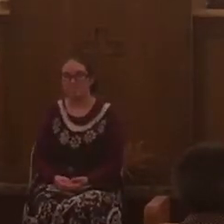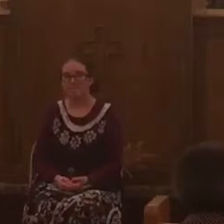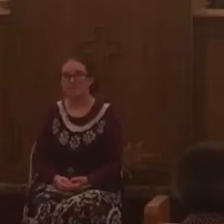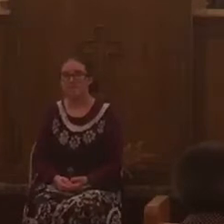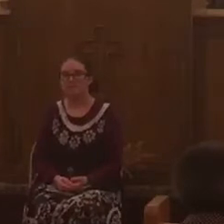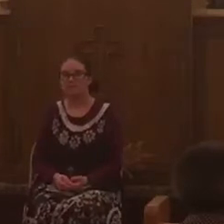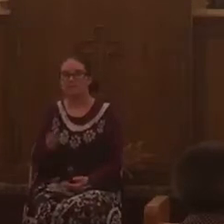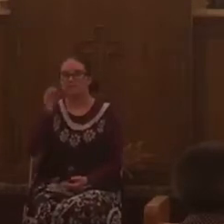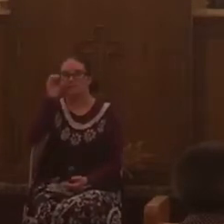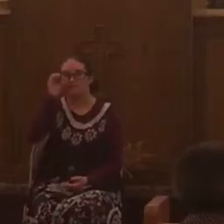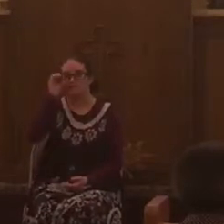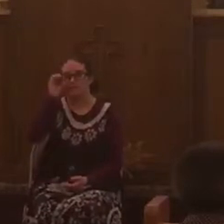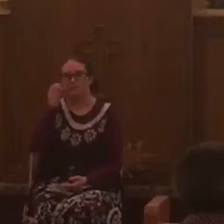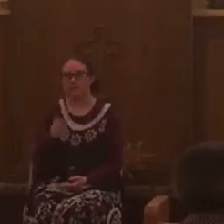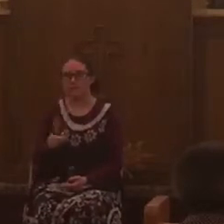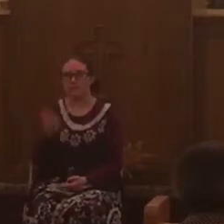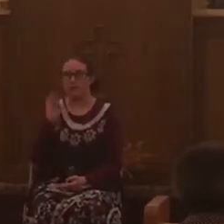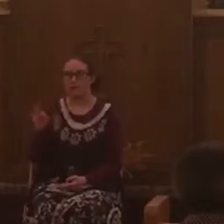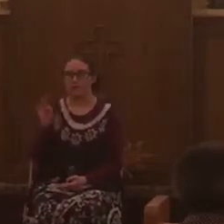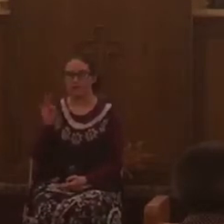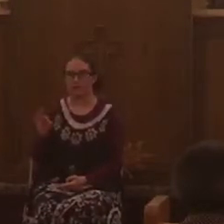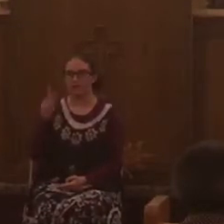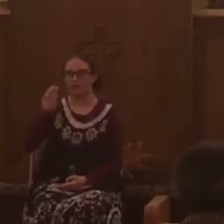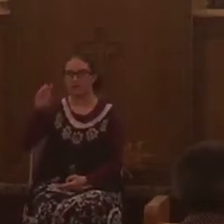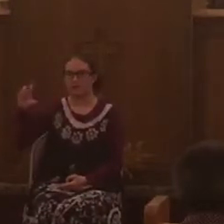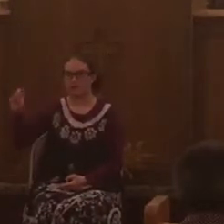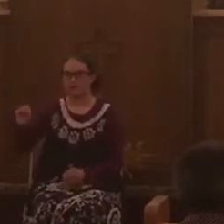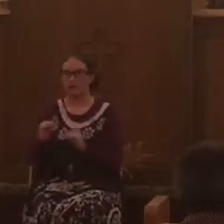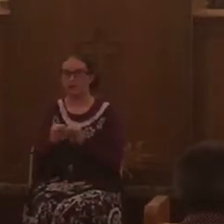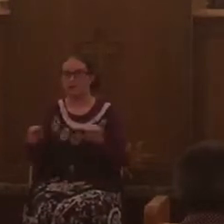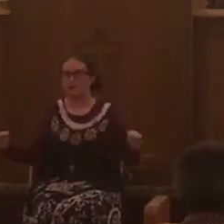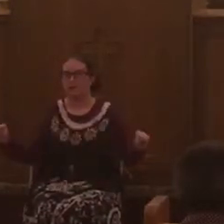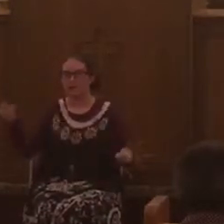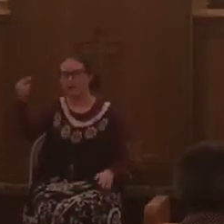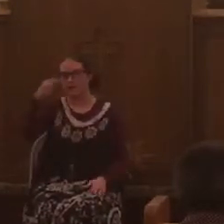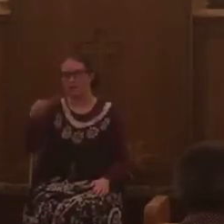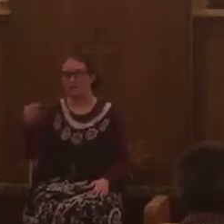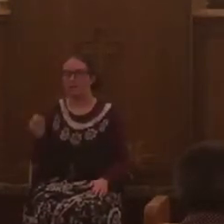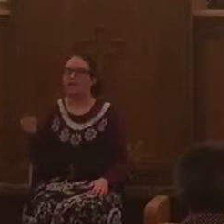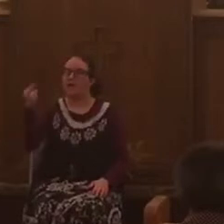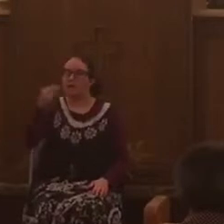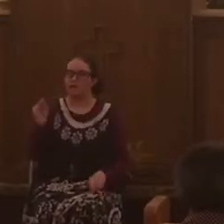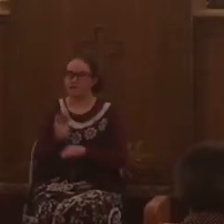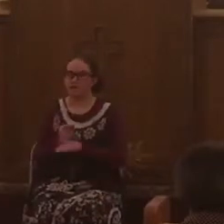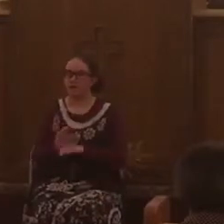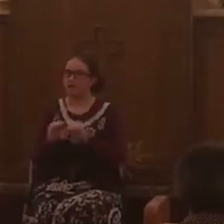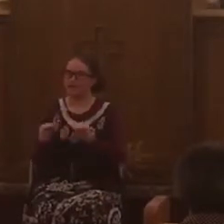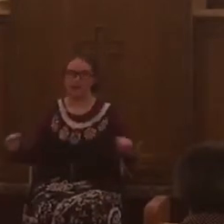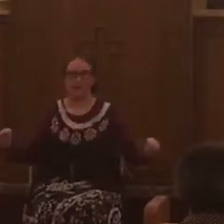Now, one concern this preacher's got is how I have seen the church